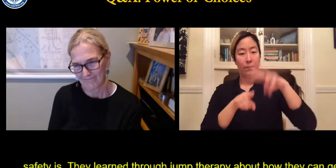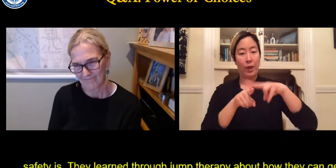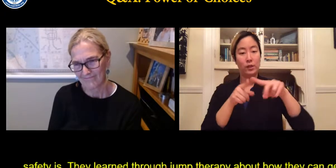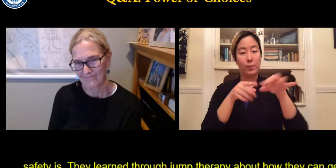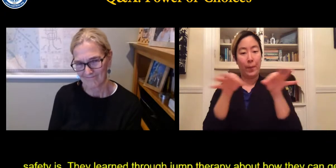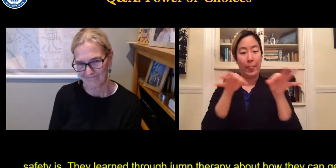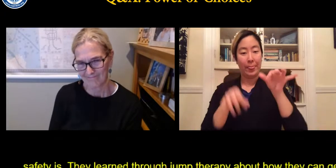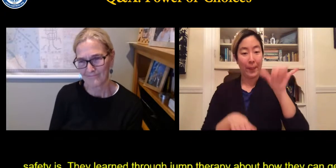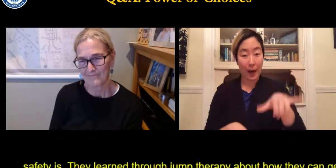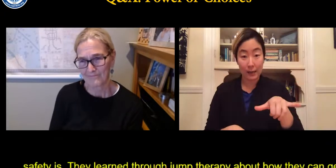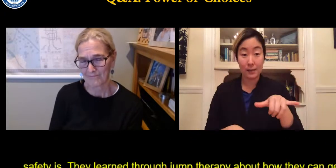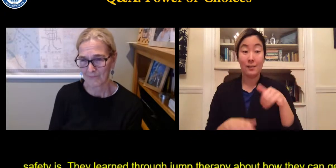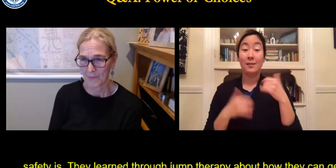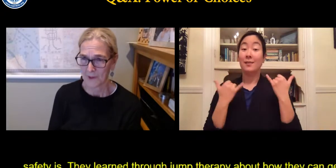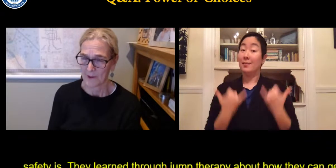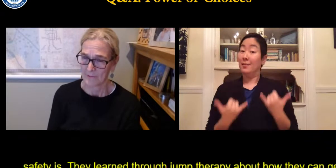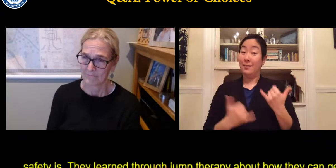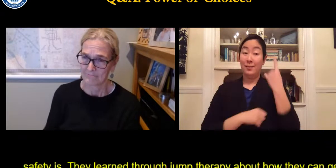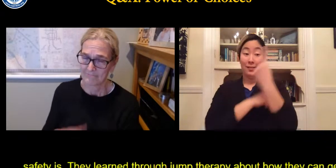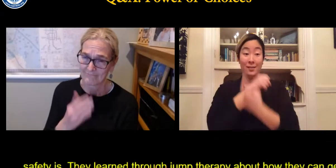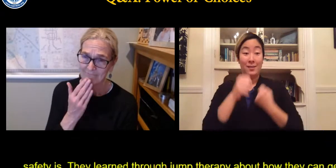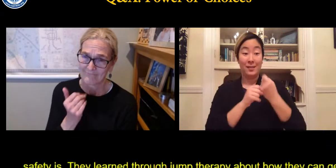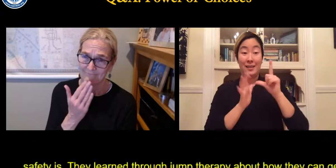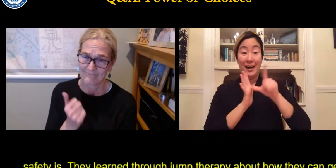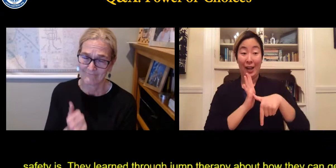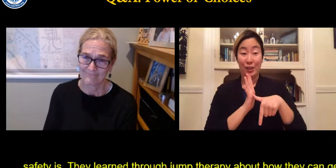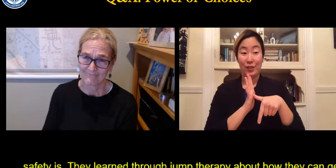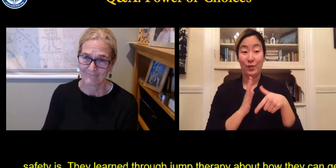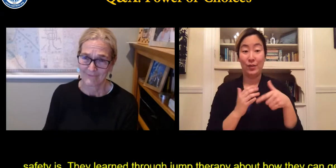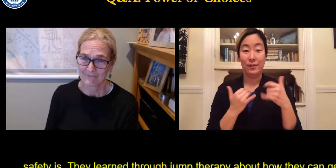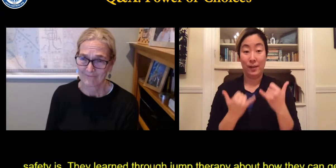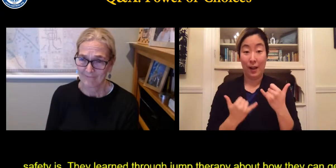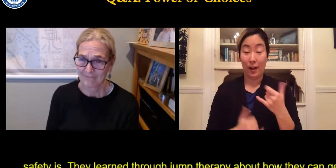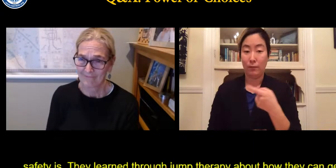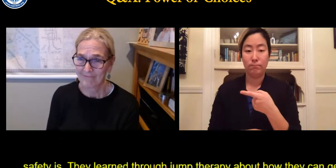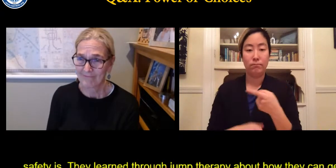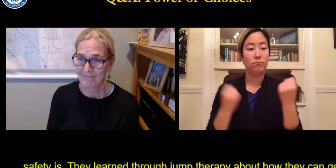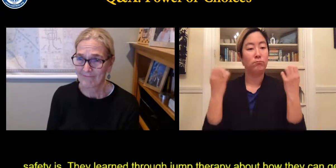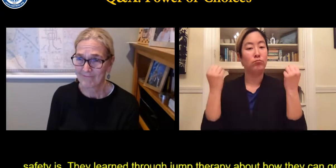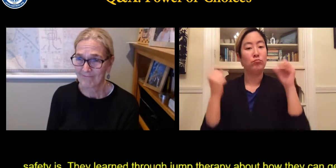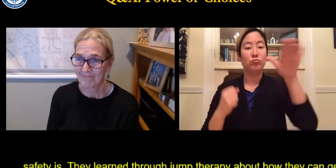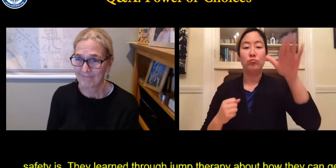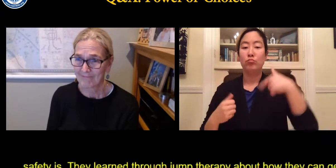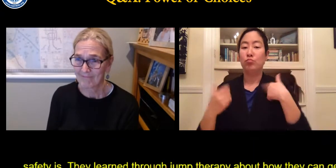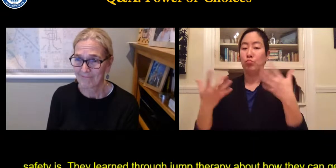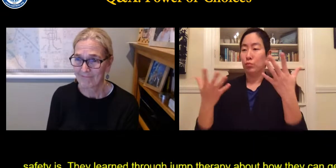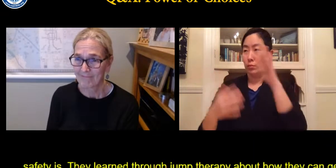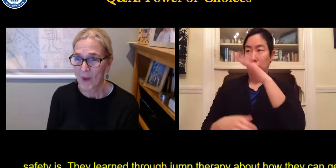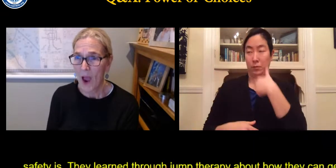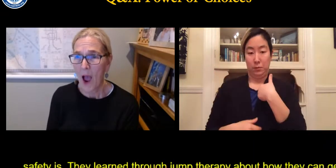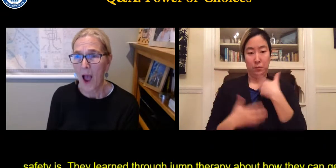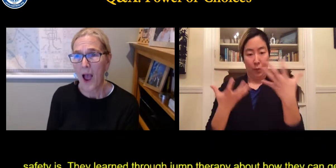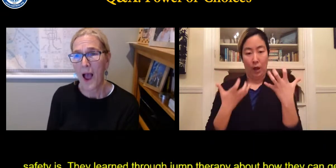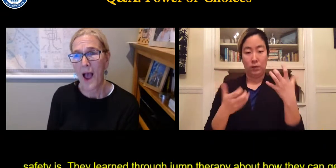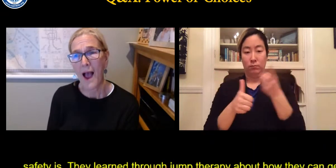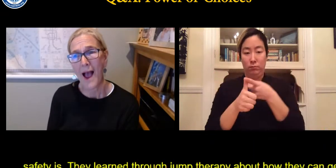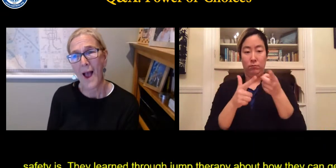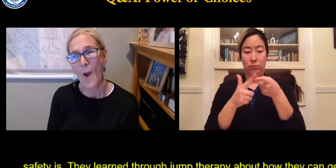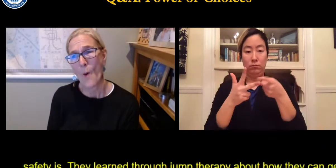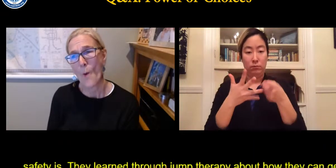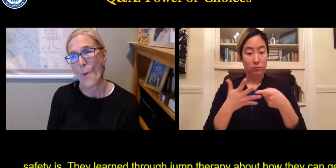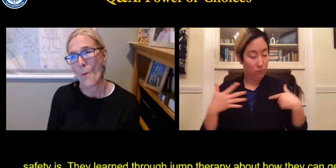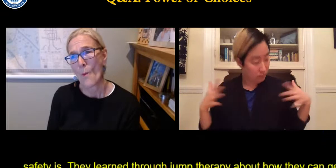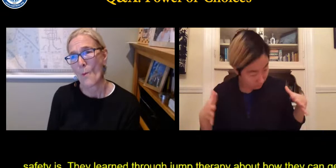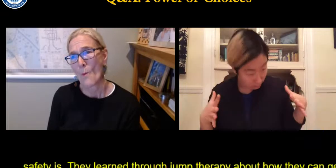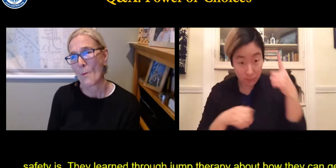cushion. So the next time we introduced vocabulary and said, okay, this is called a cushion. And if this is going to help you not get